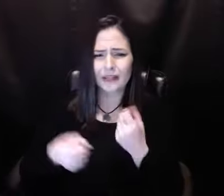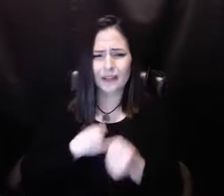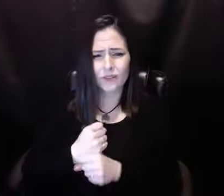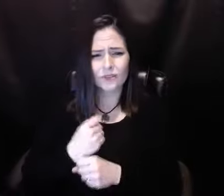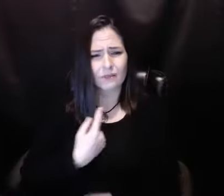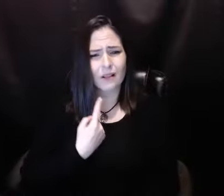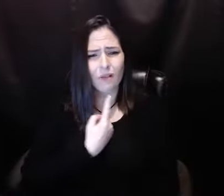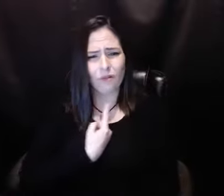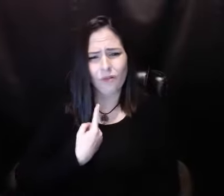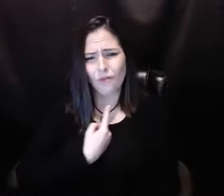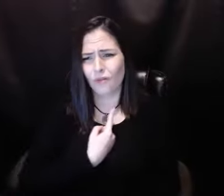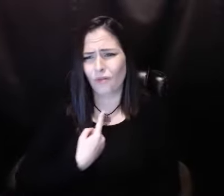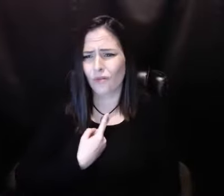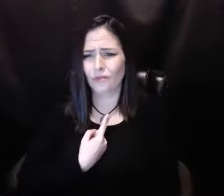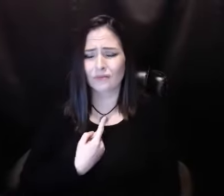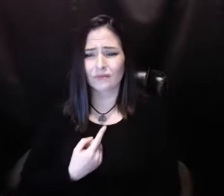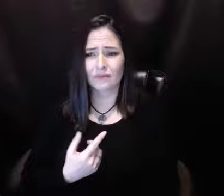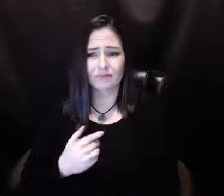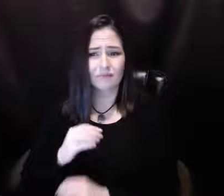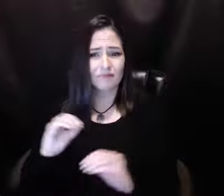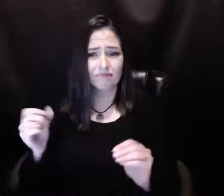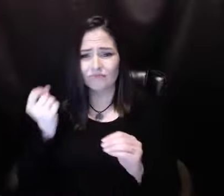all those years I was so